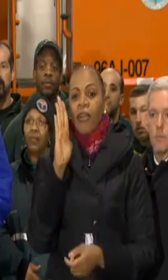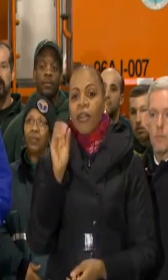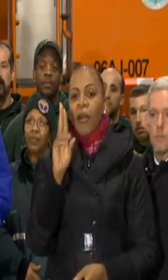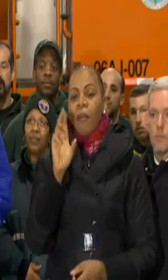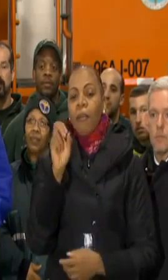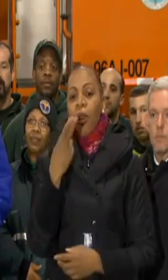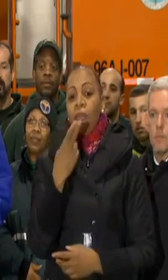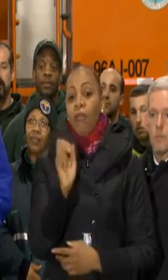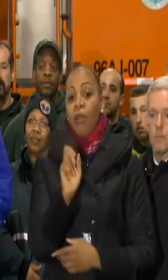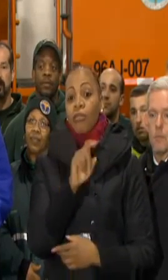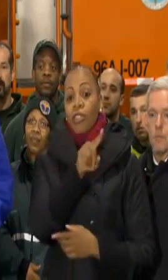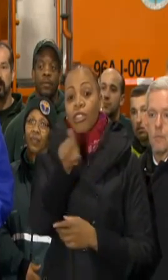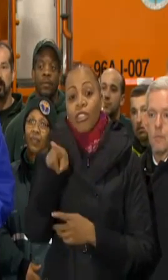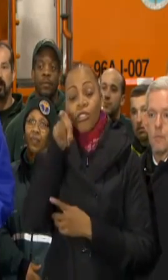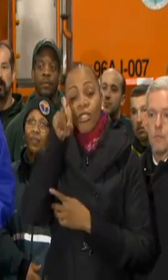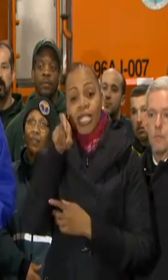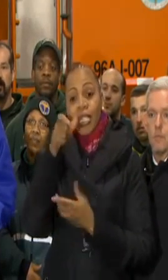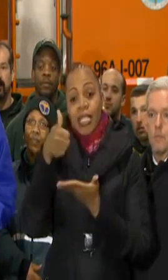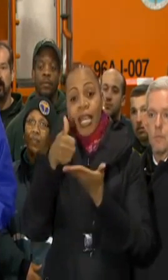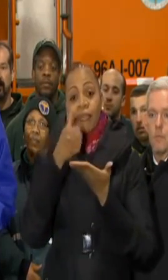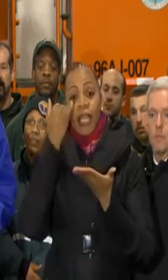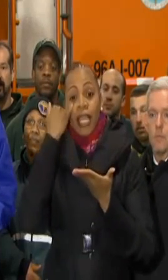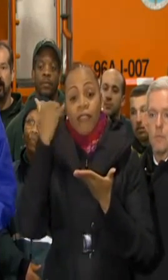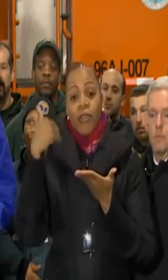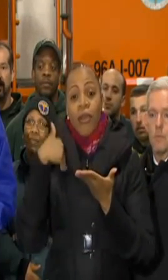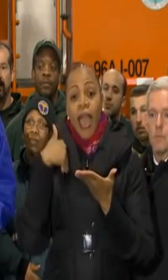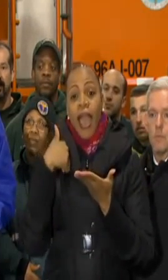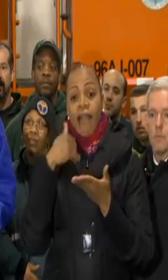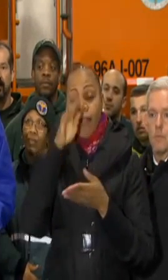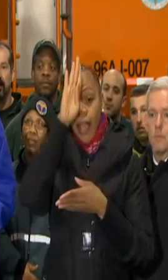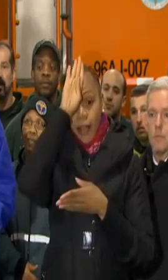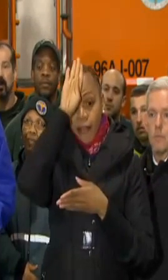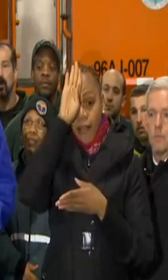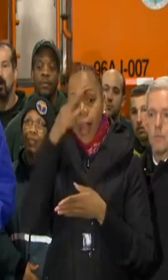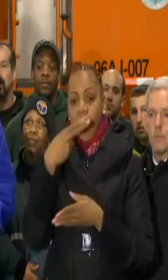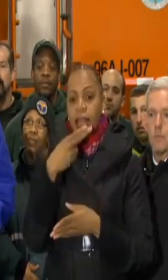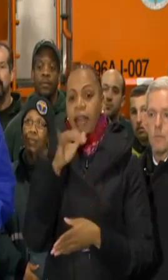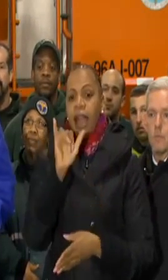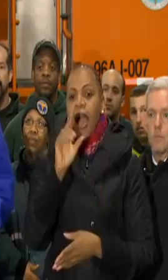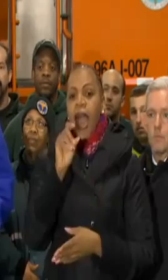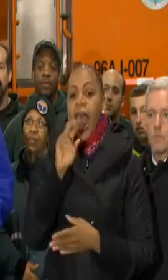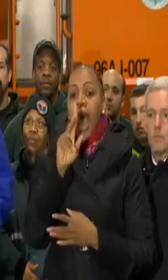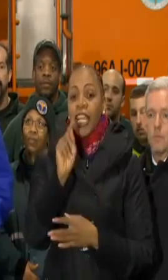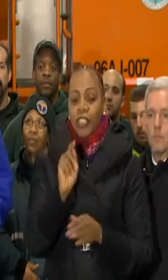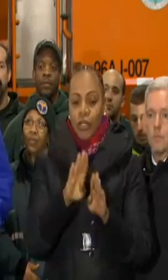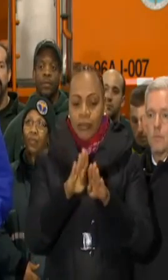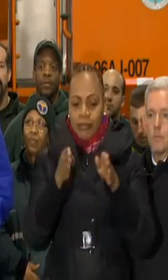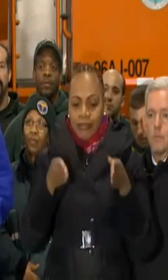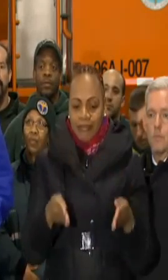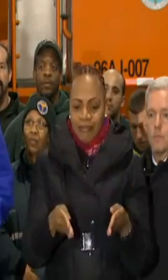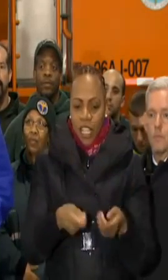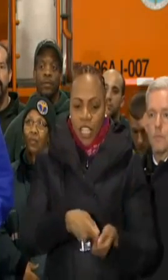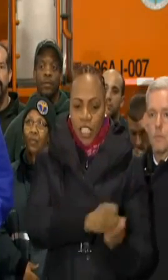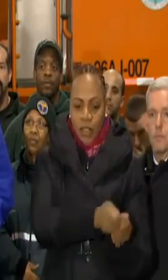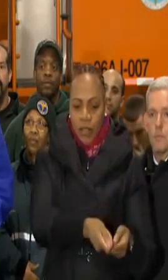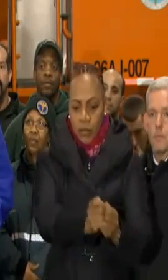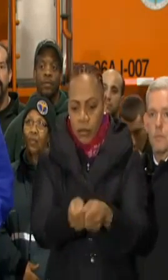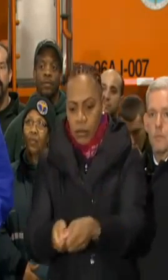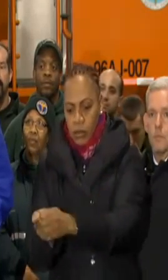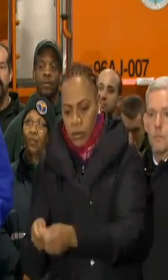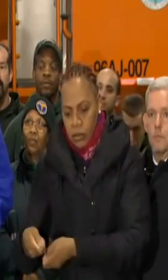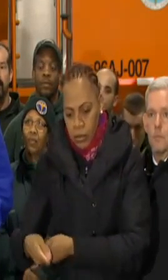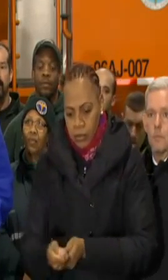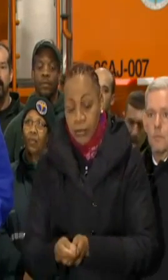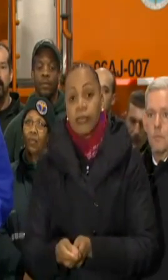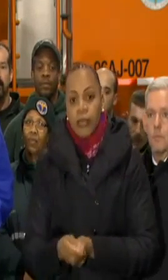help us. If you have a hydrant in front of your house, please shovel it out. Do that public service and shovel out the hydrant in